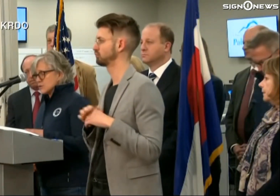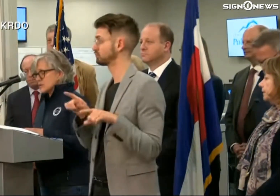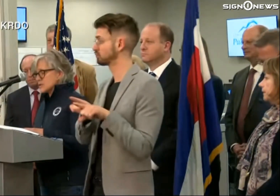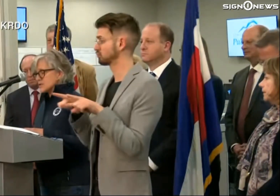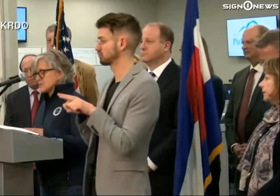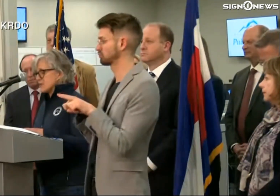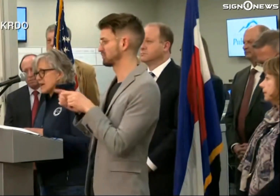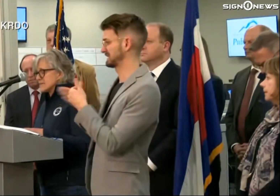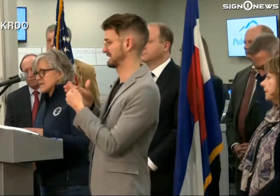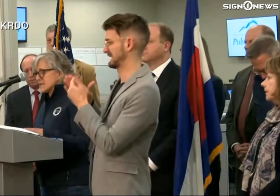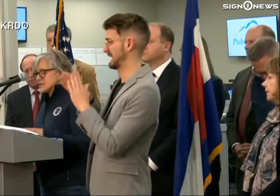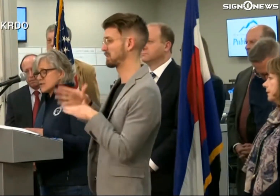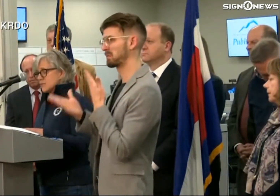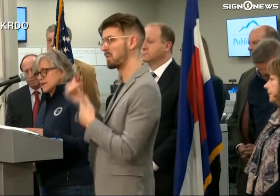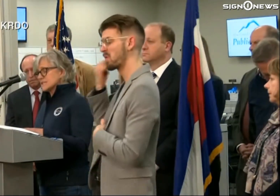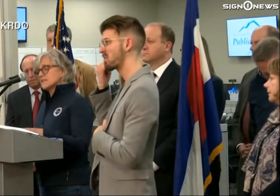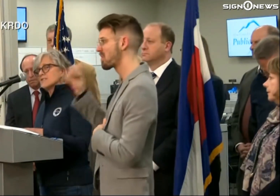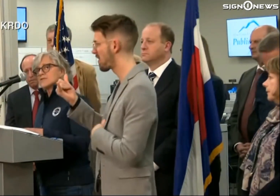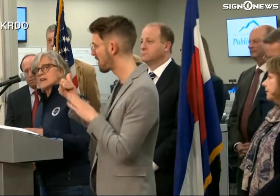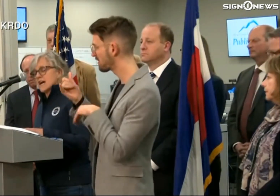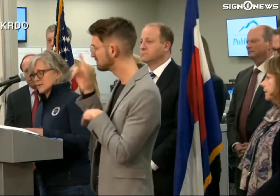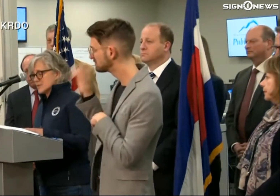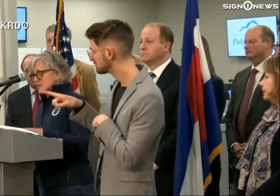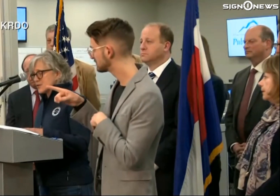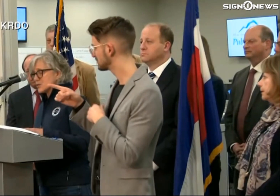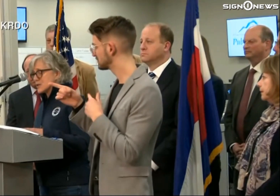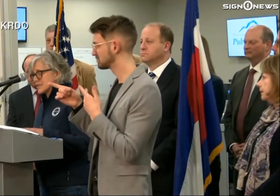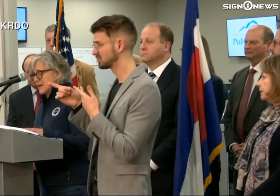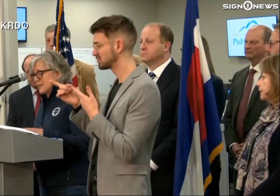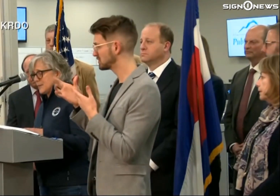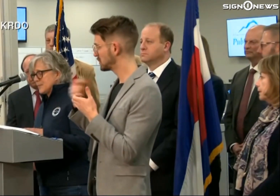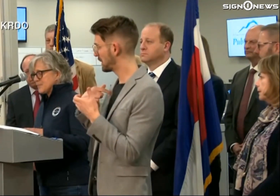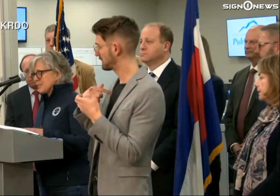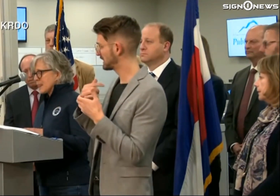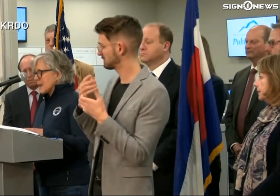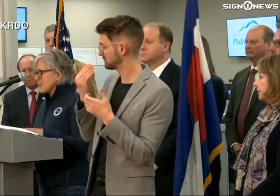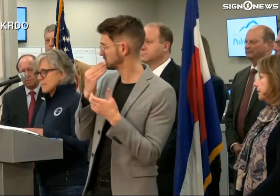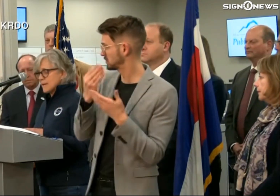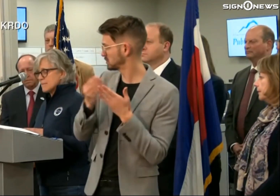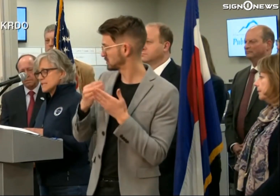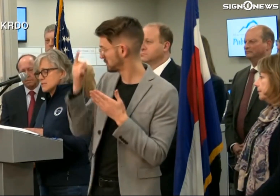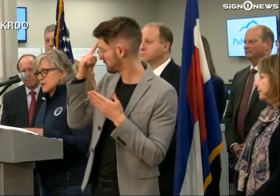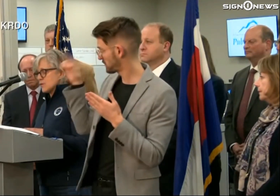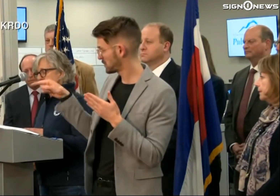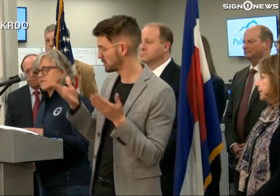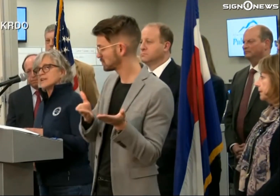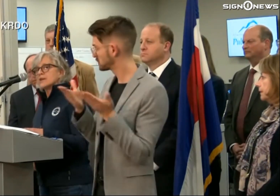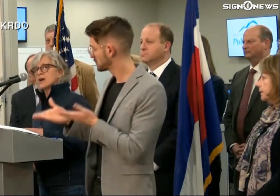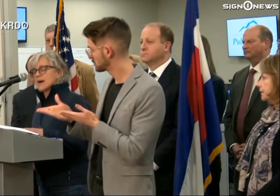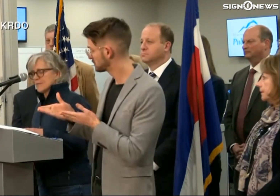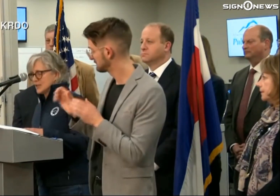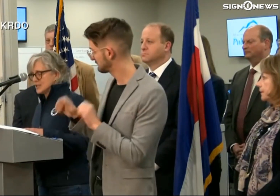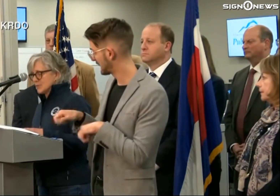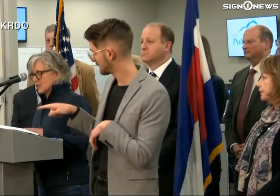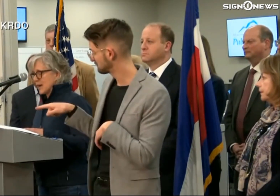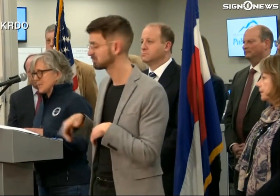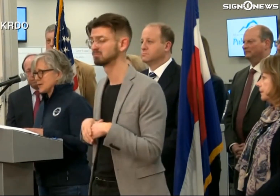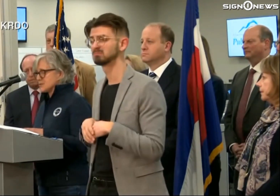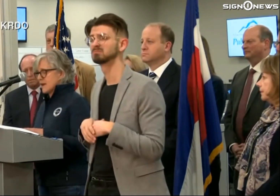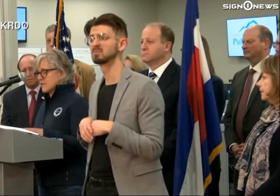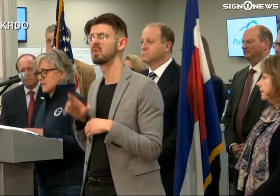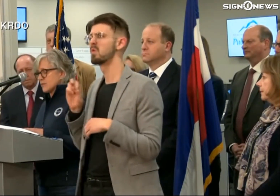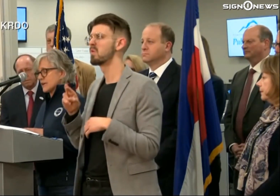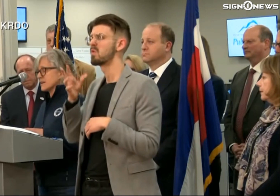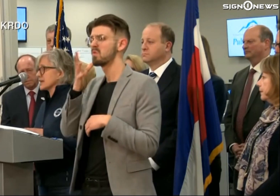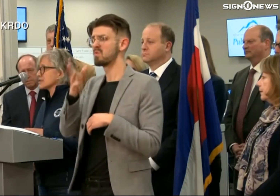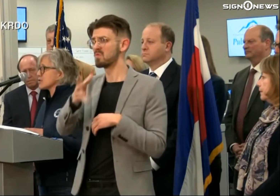what groceries or supplies they need so that we can deliver those items to their doorstep. Maybe it means we hold a video conference with